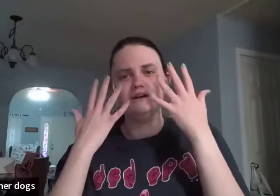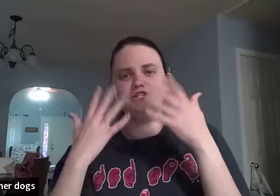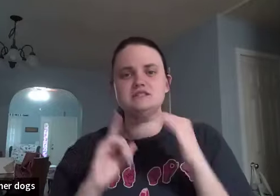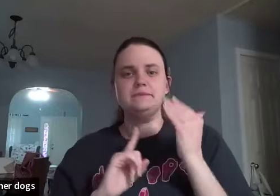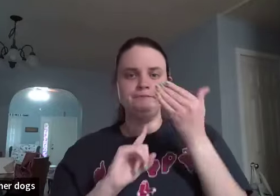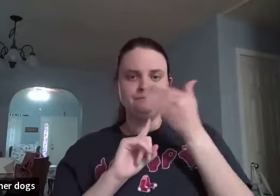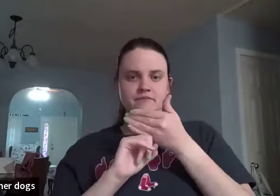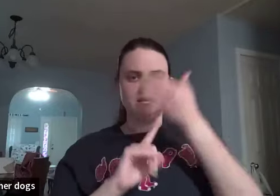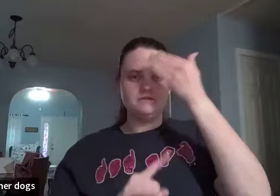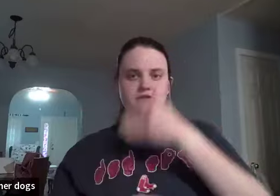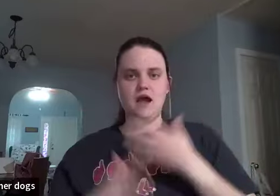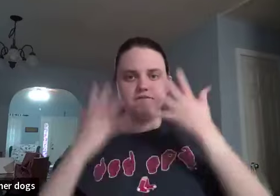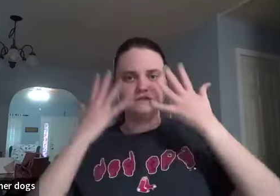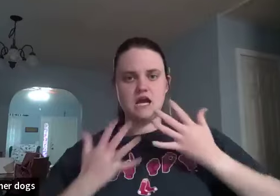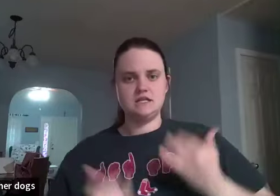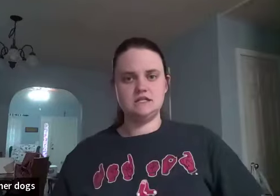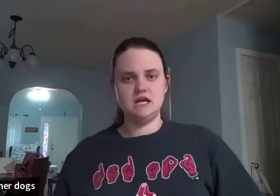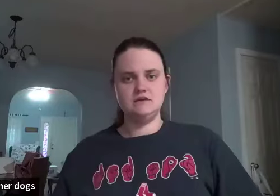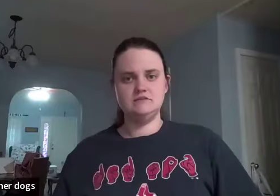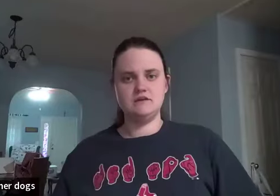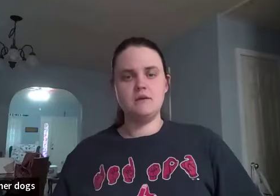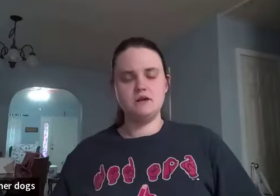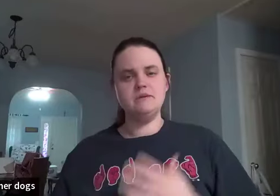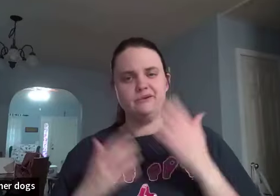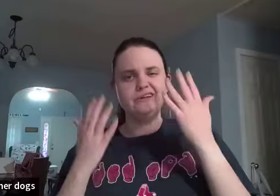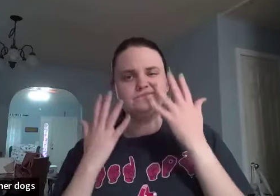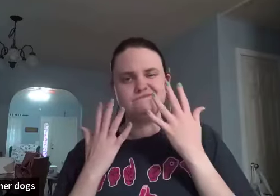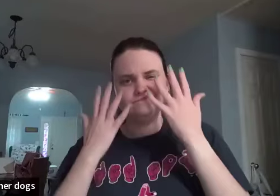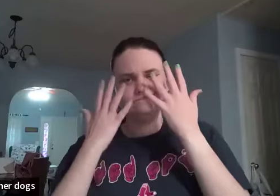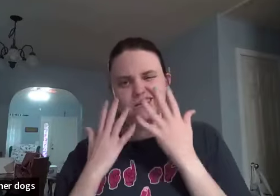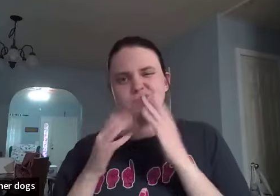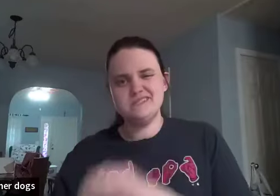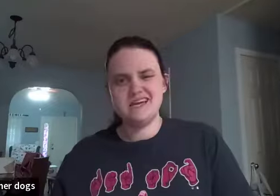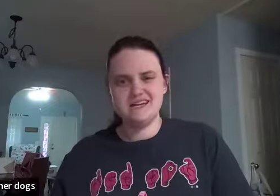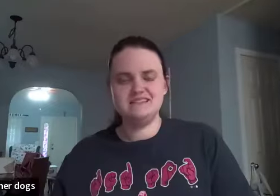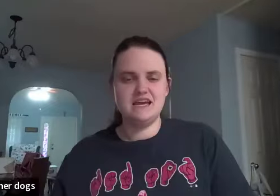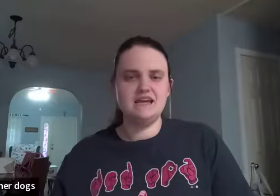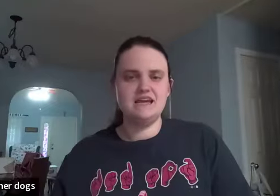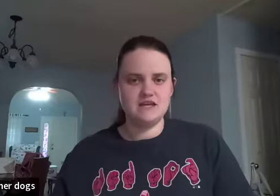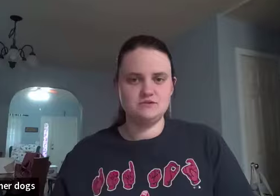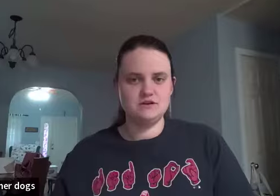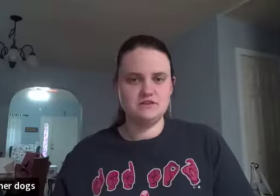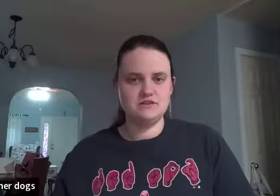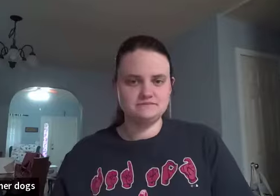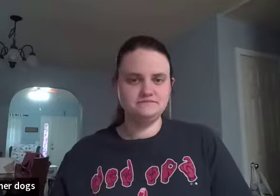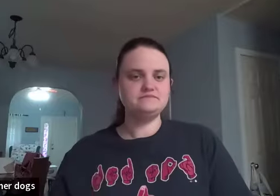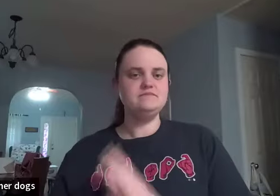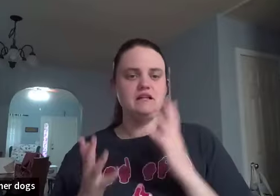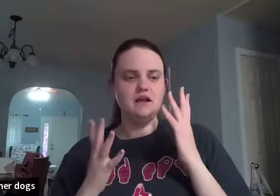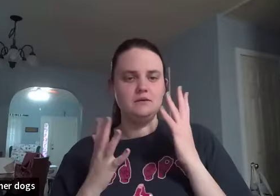not going to just like keep it flat. I feel sad today. I'm going to be more like, I'm a bit sad today, that sort of thing.